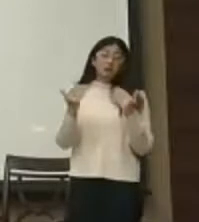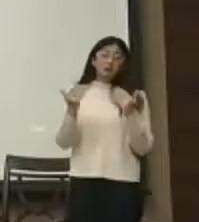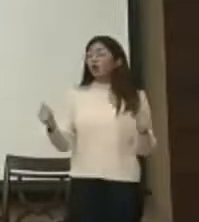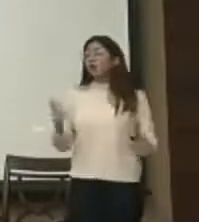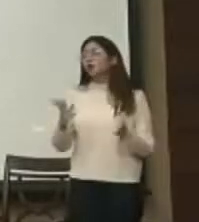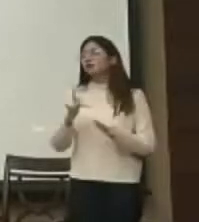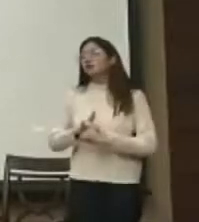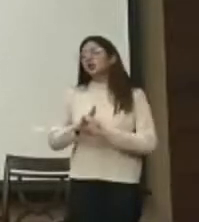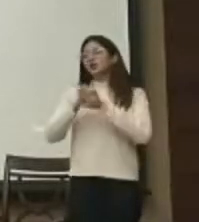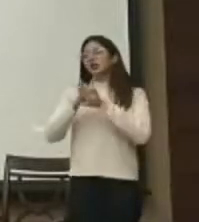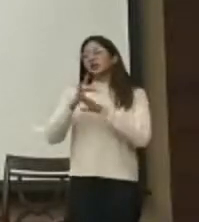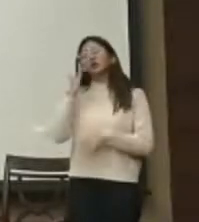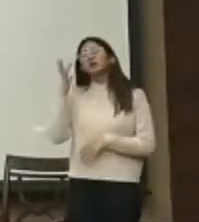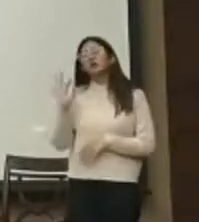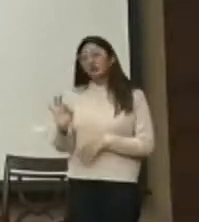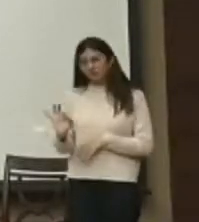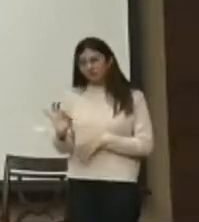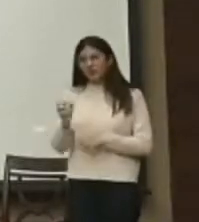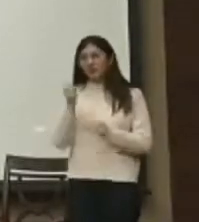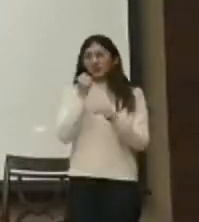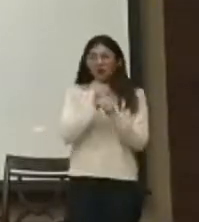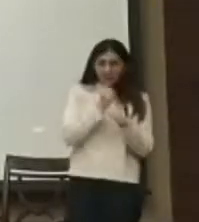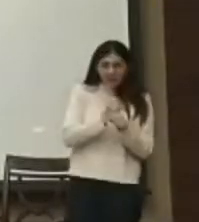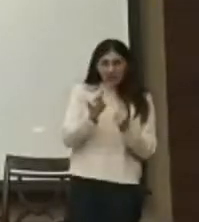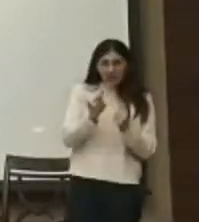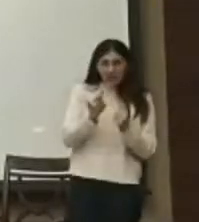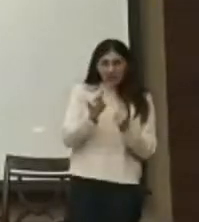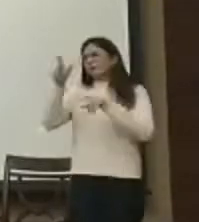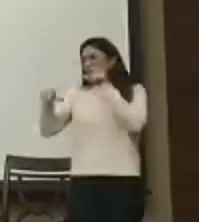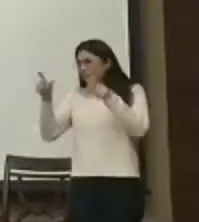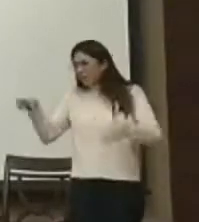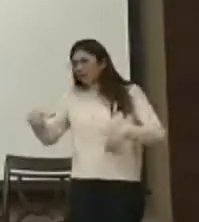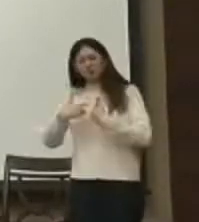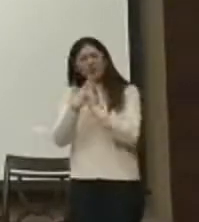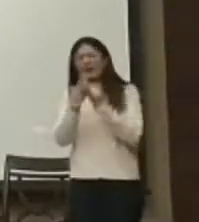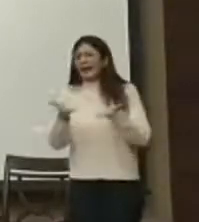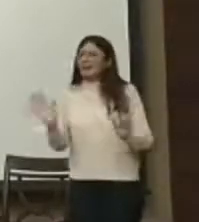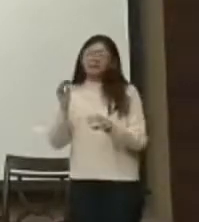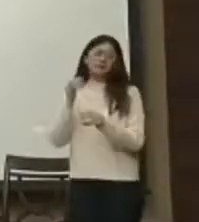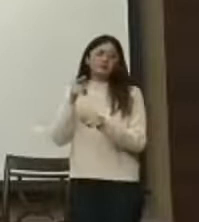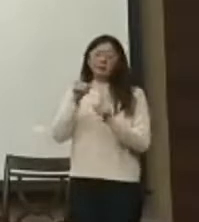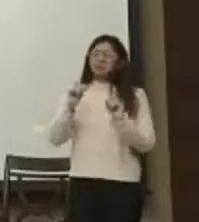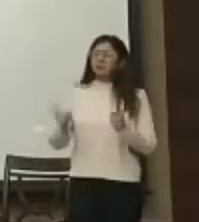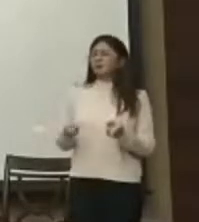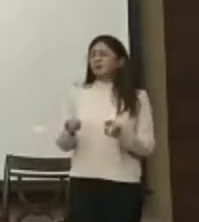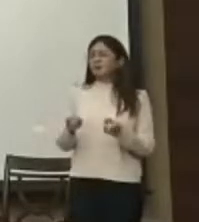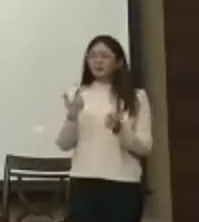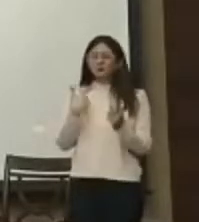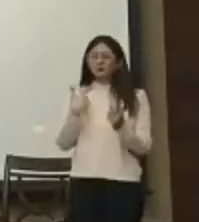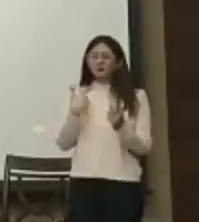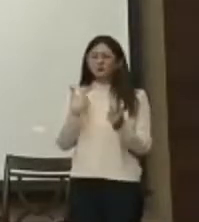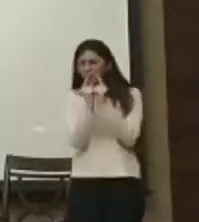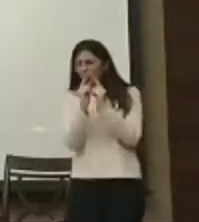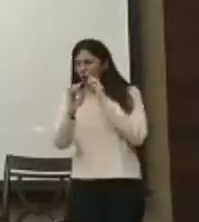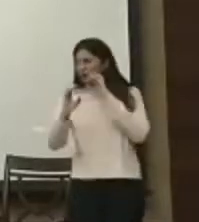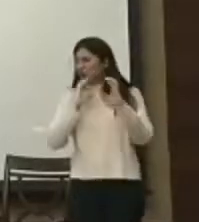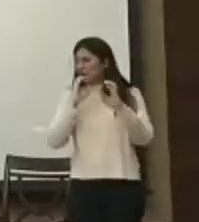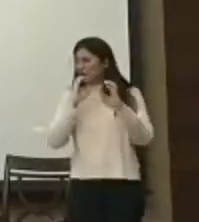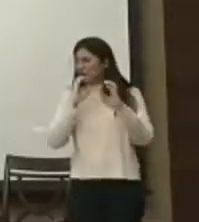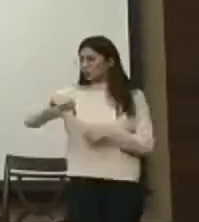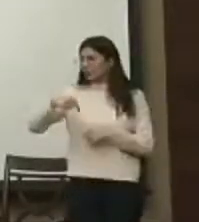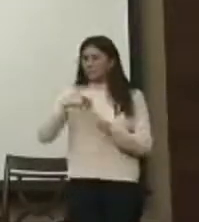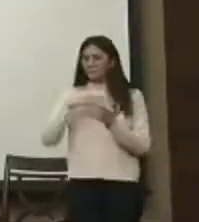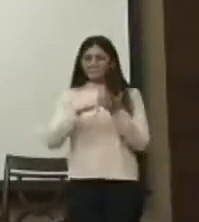sensitization of the public is successfully done. In the brief chat, a small chat that I had with